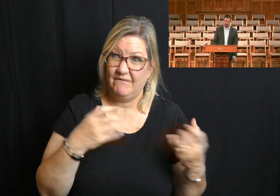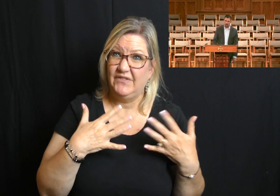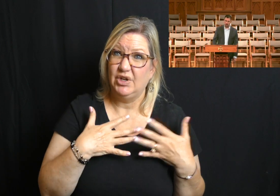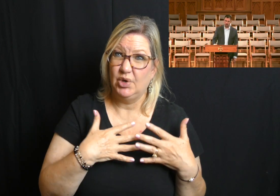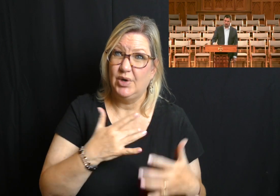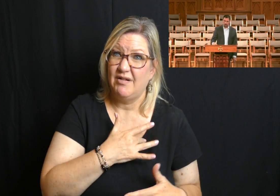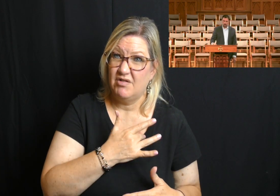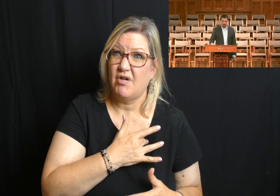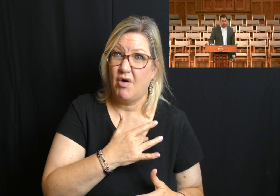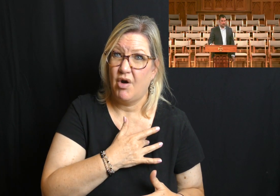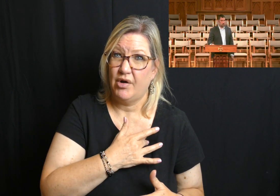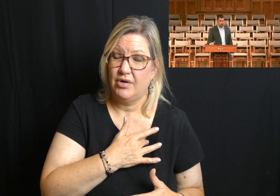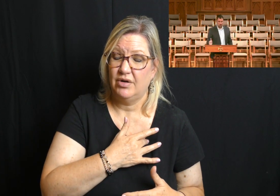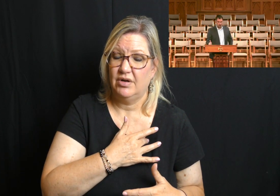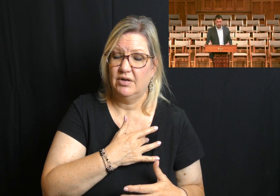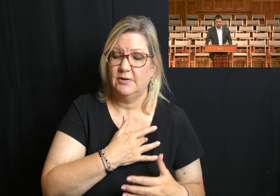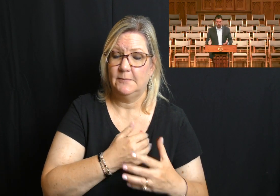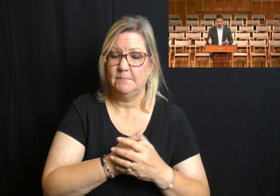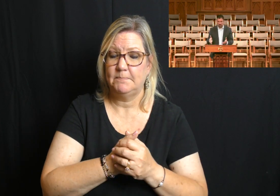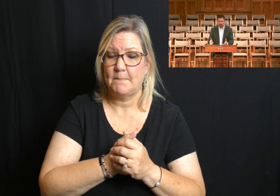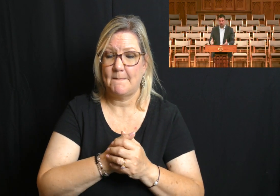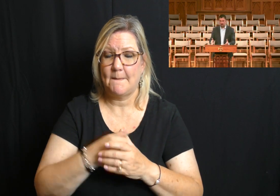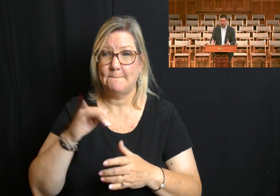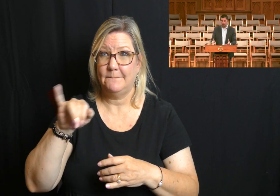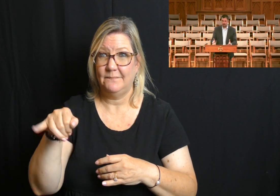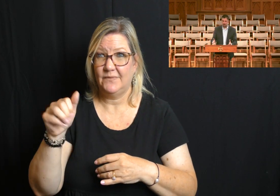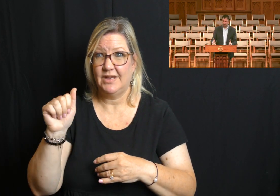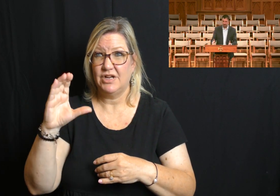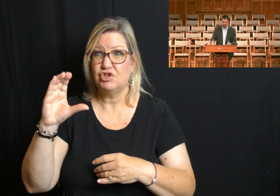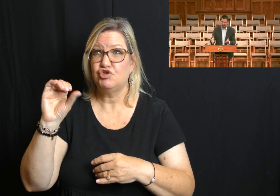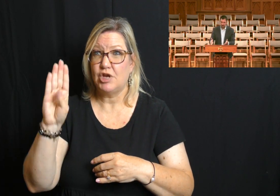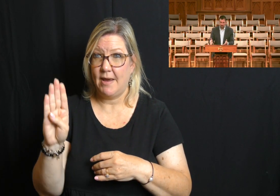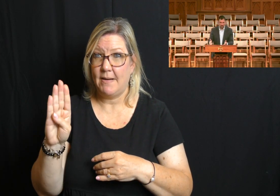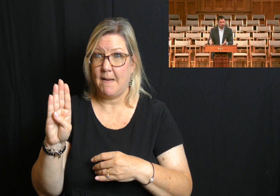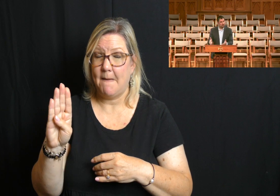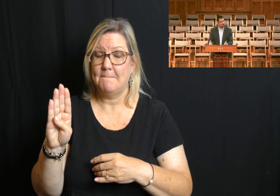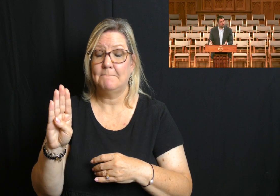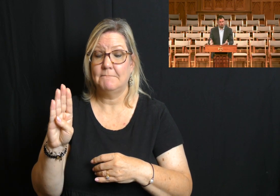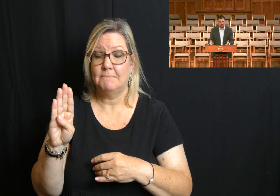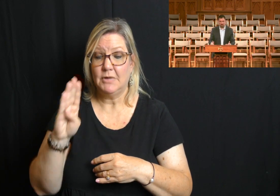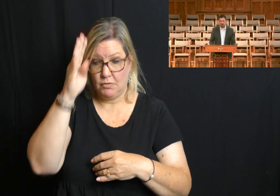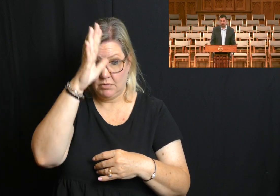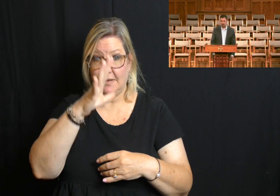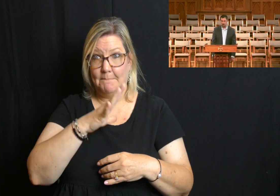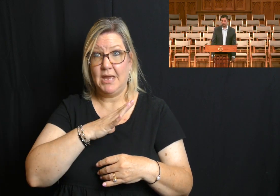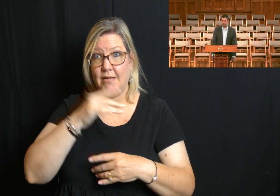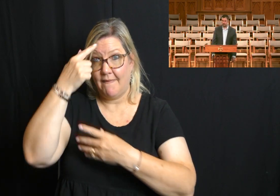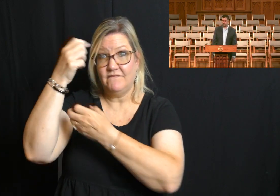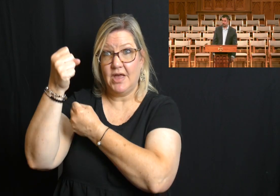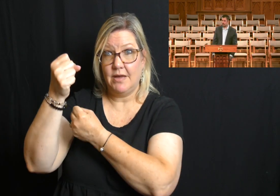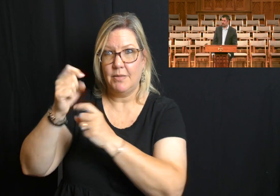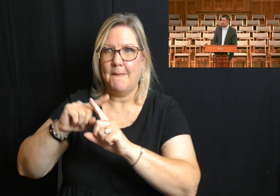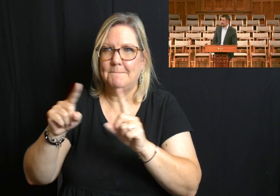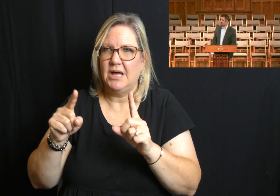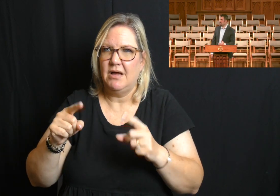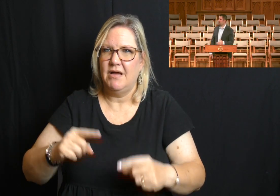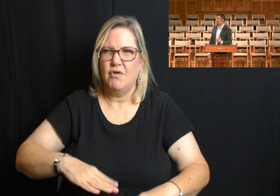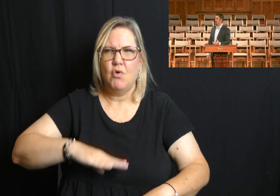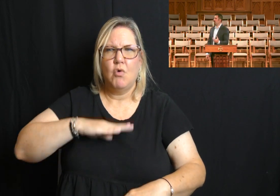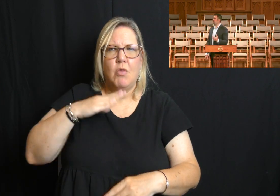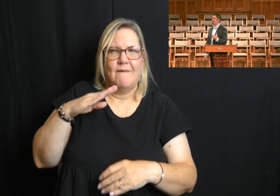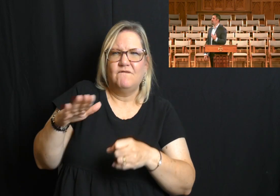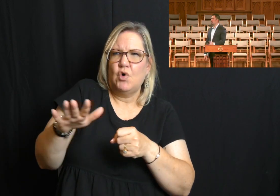heart. Jacob was a man of faith, but he found himself filled with fear as